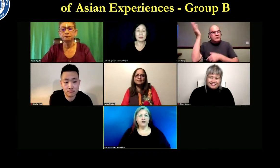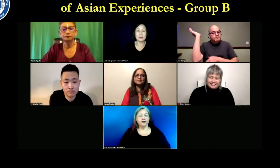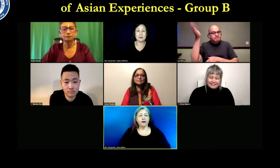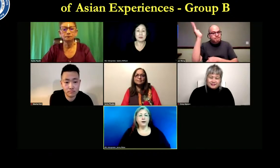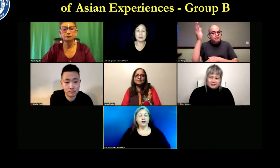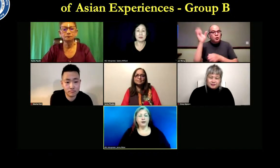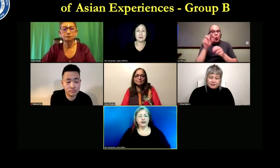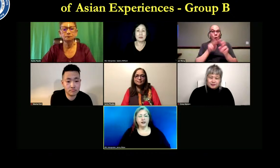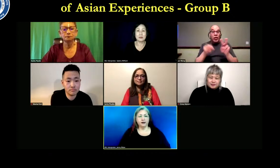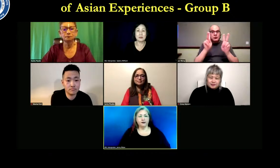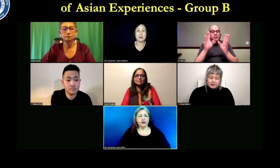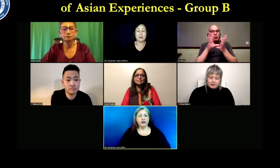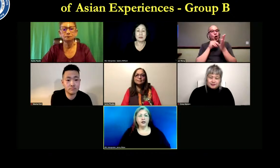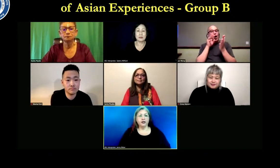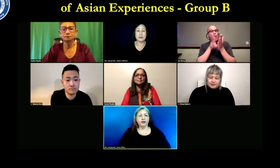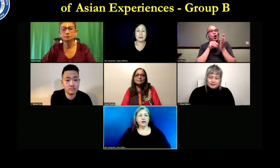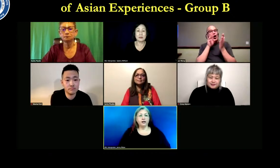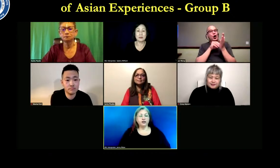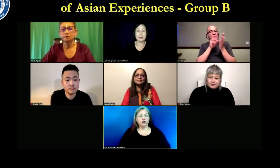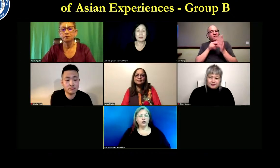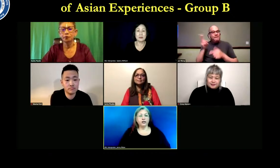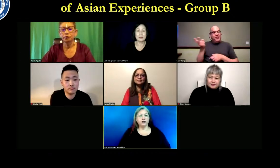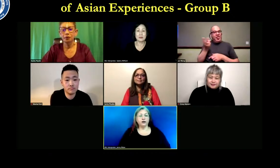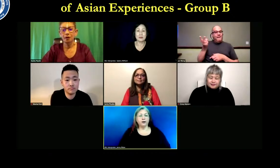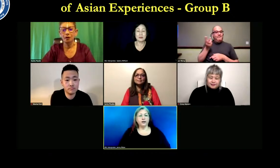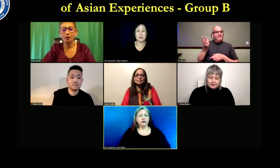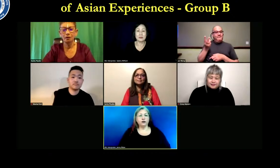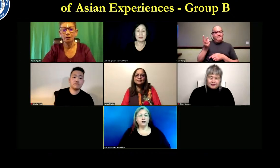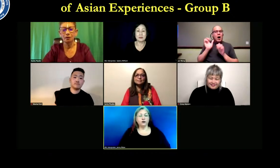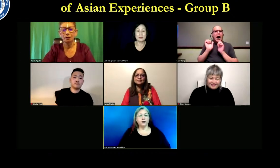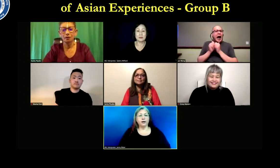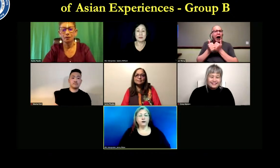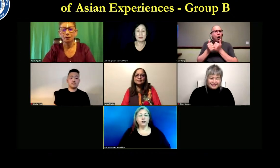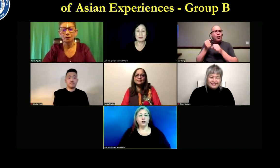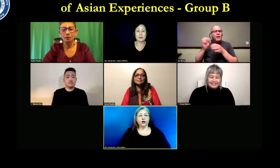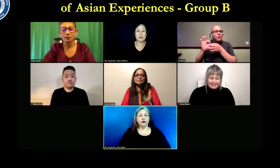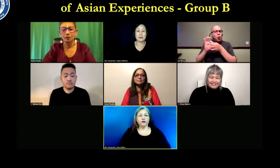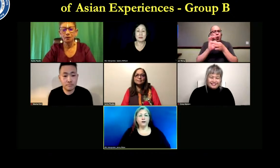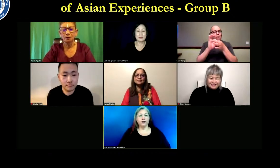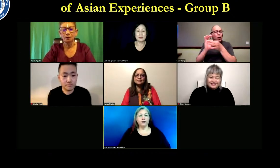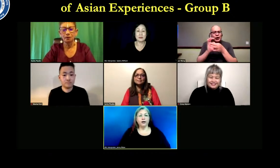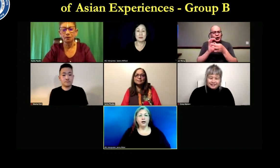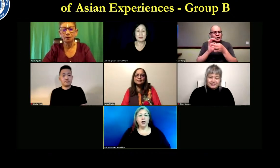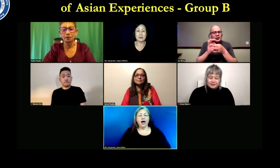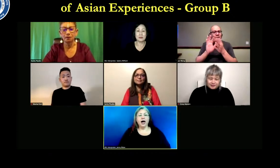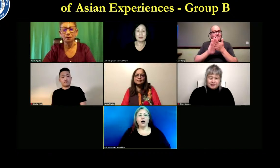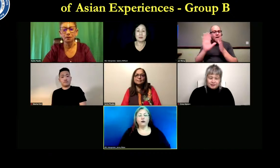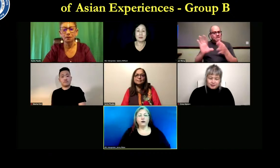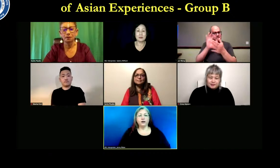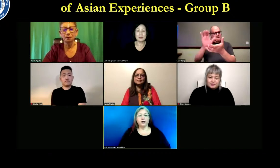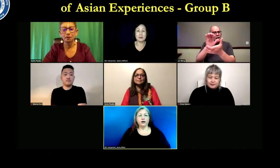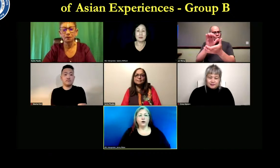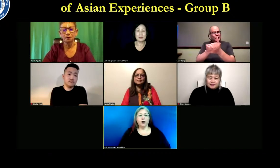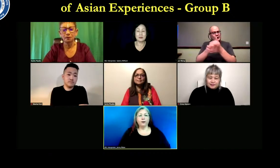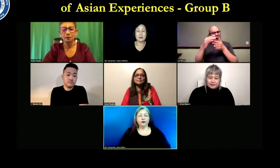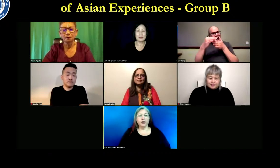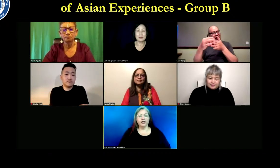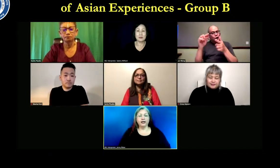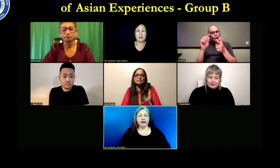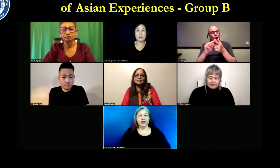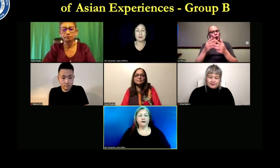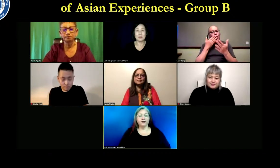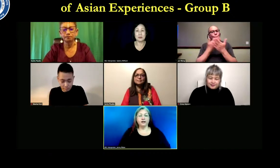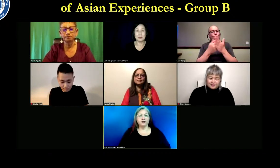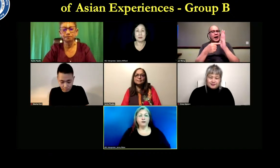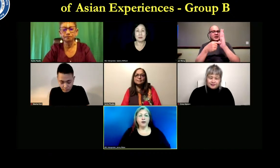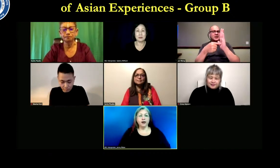been. Have them come and give their stories so that my students will be able to learn from them. How do they cooperate